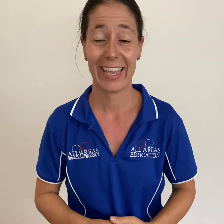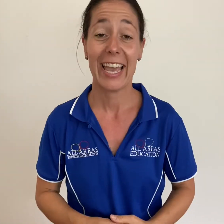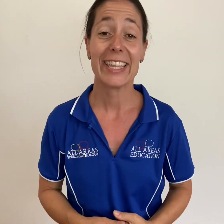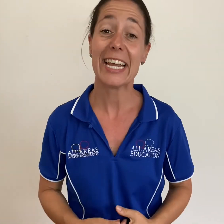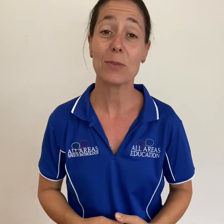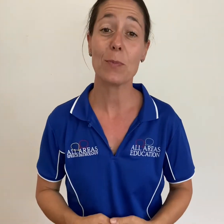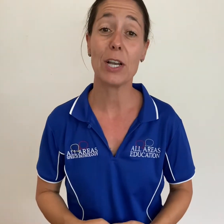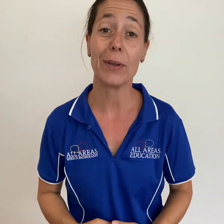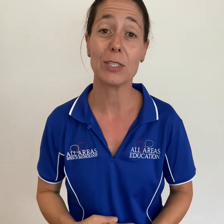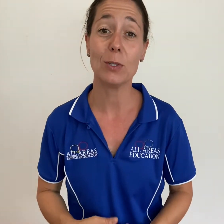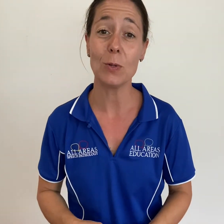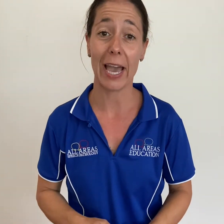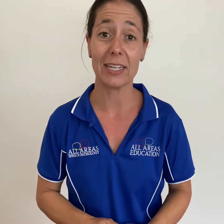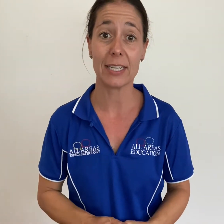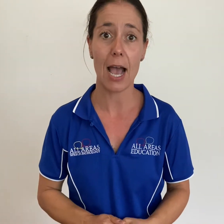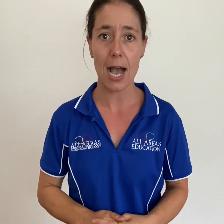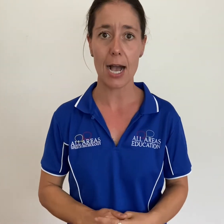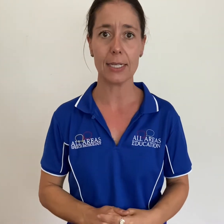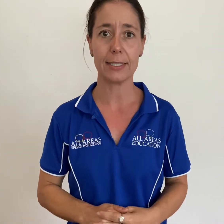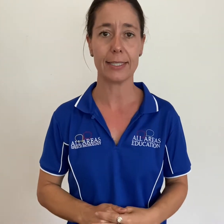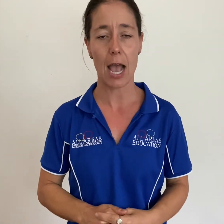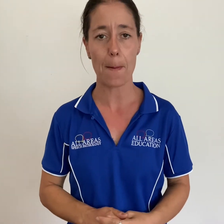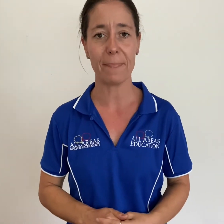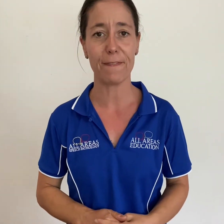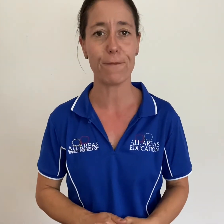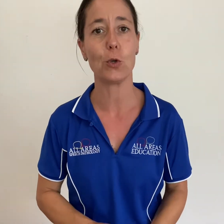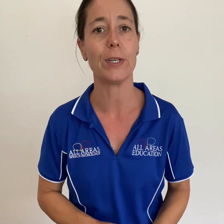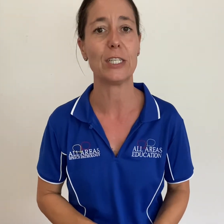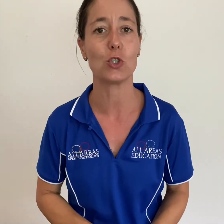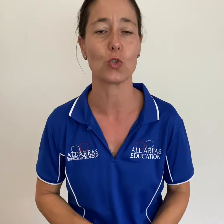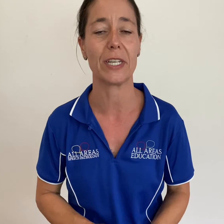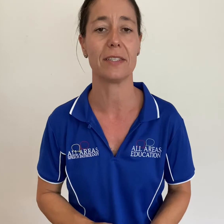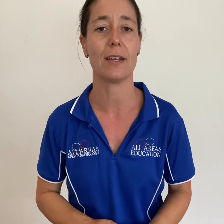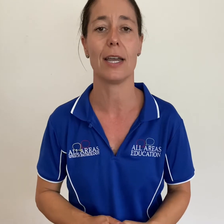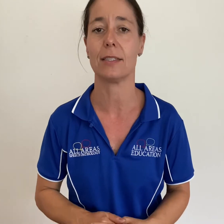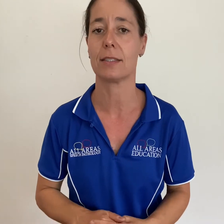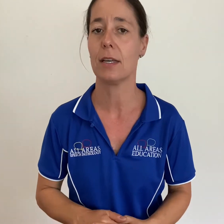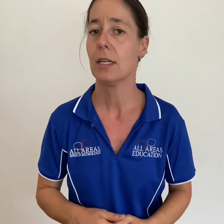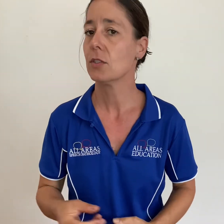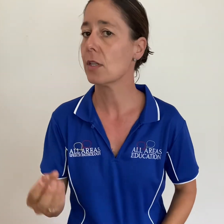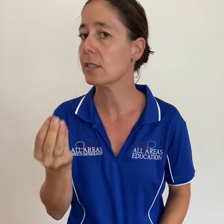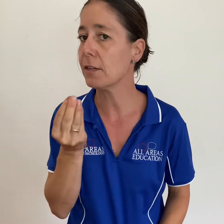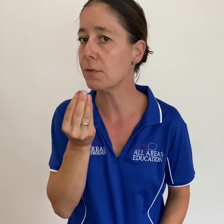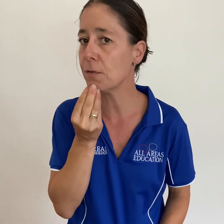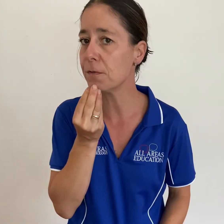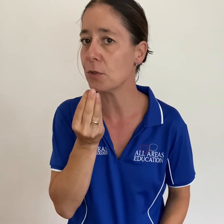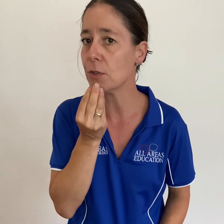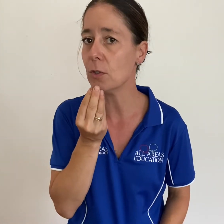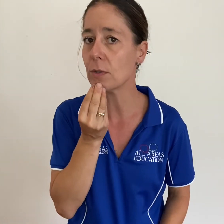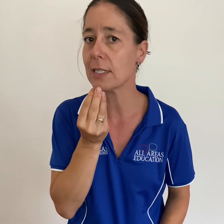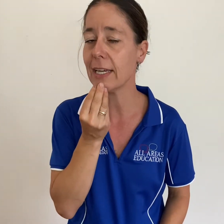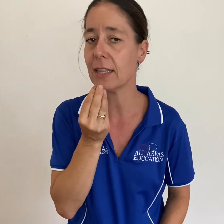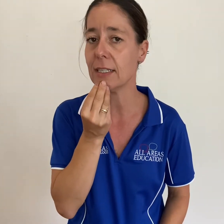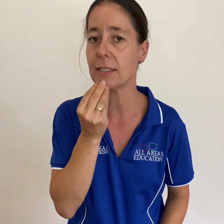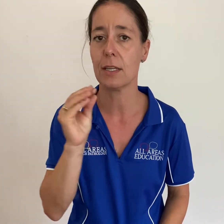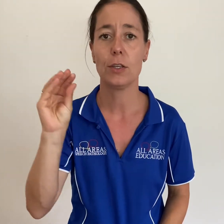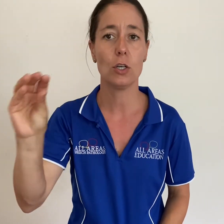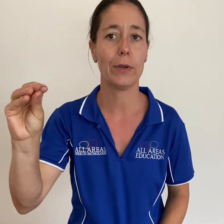The next one we're going to look at are some food and drink signs. So the sign for food looks like this. You're going to